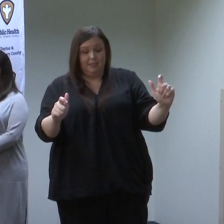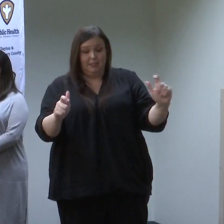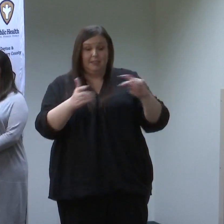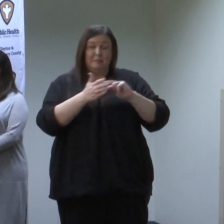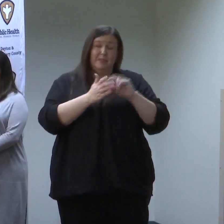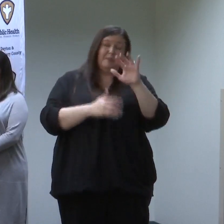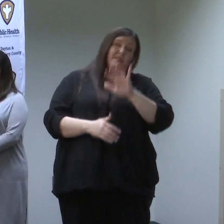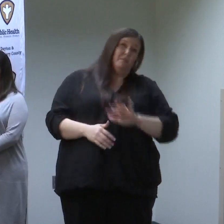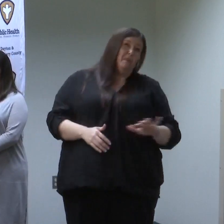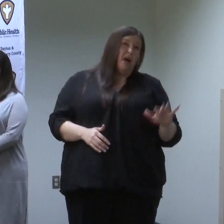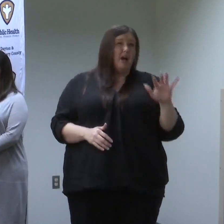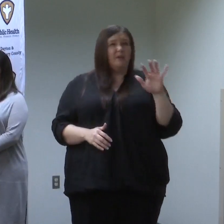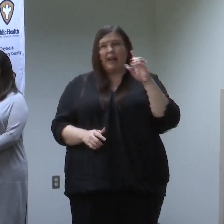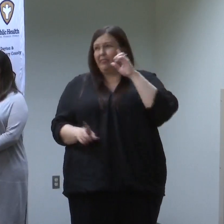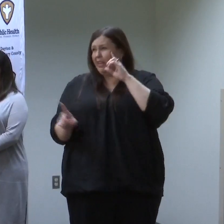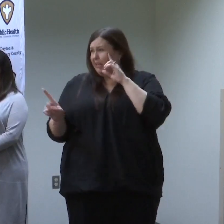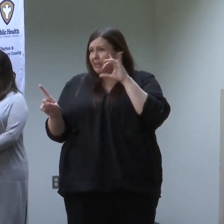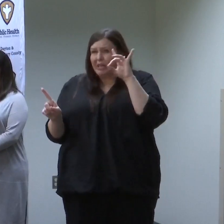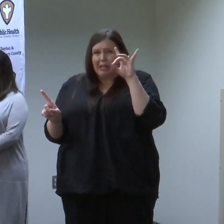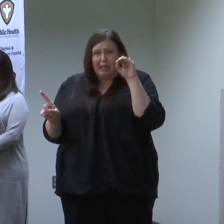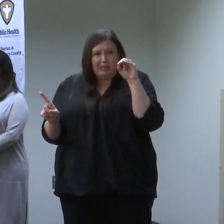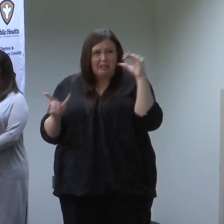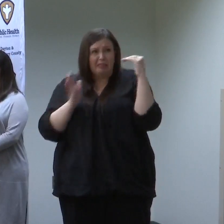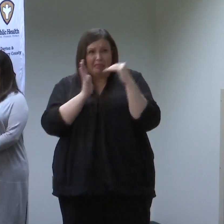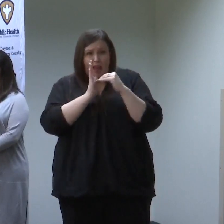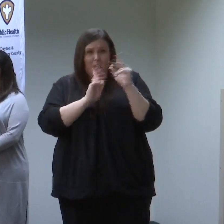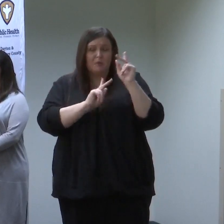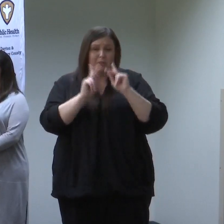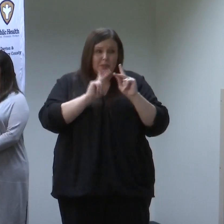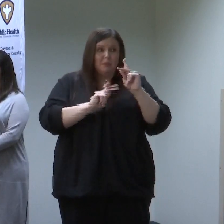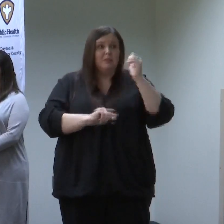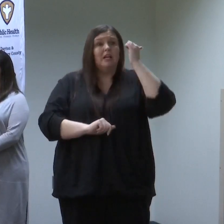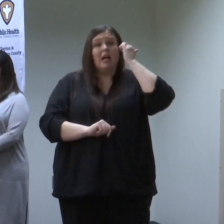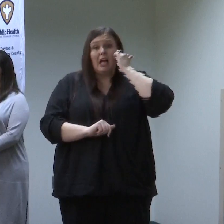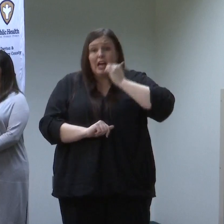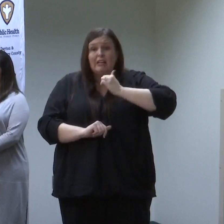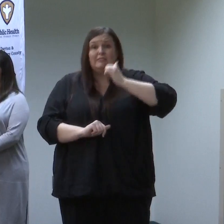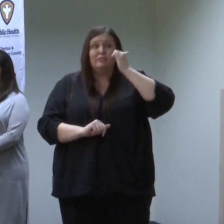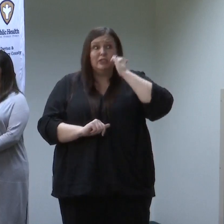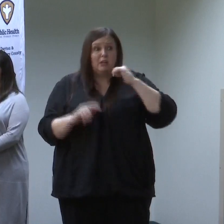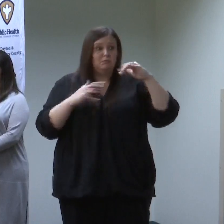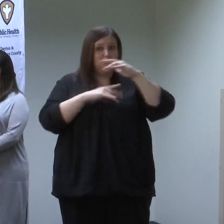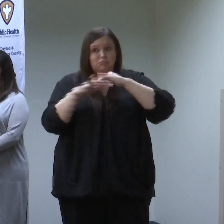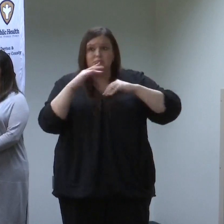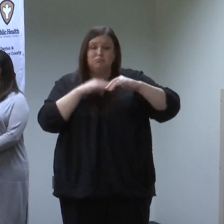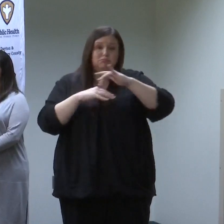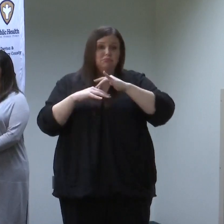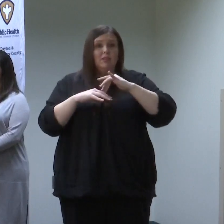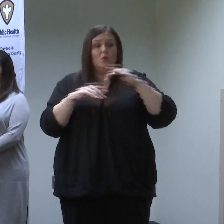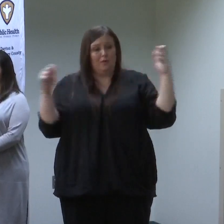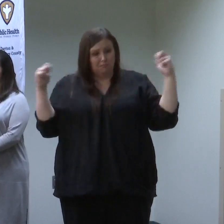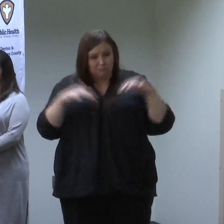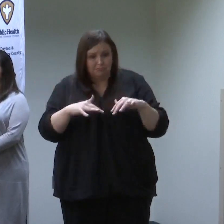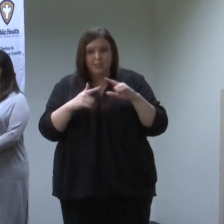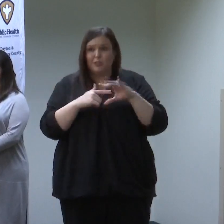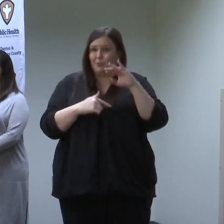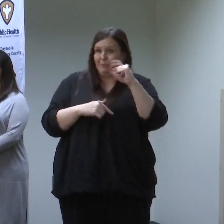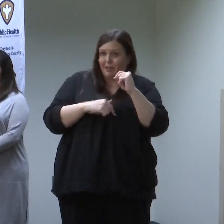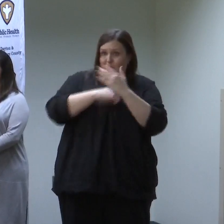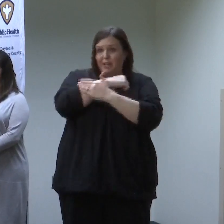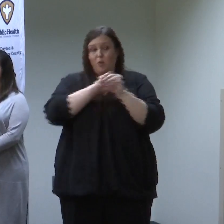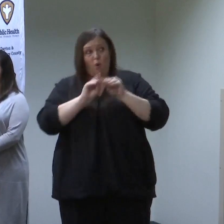someplace around, I forget, what is it, 80,000 people a day, something like that, that transit into Montgomery County